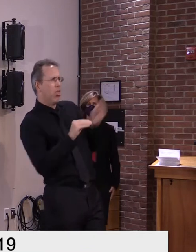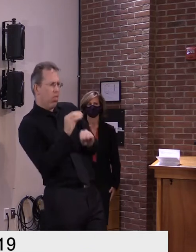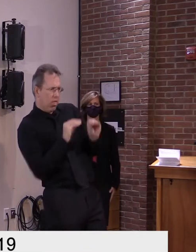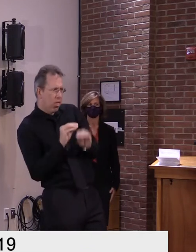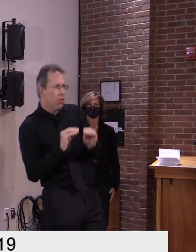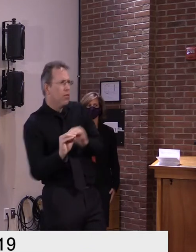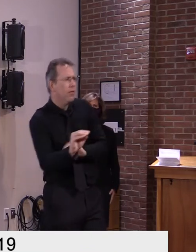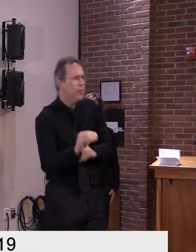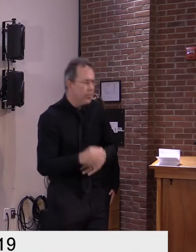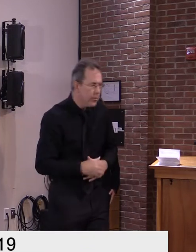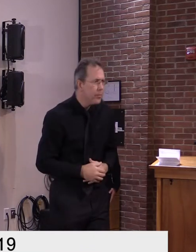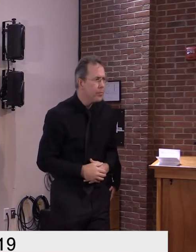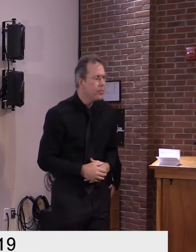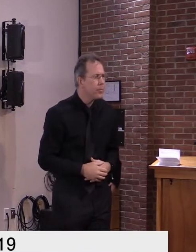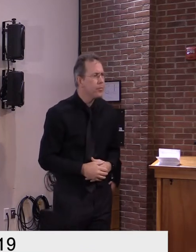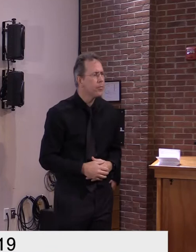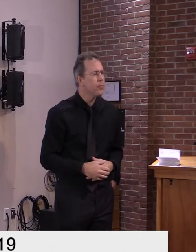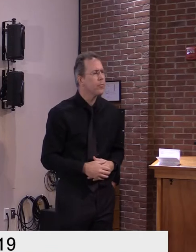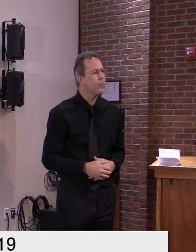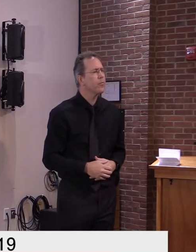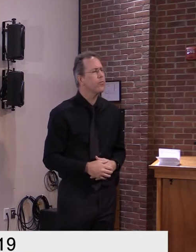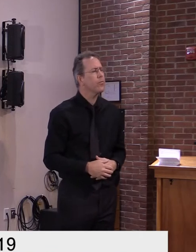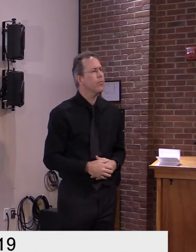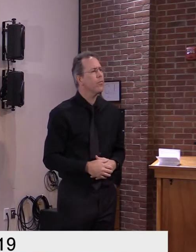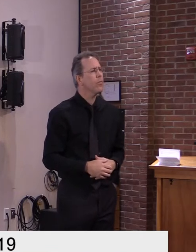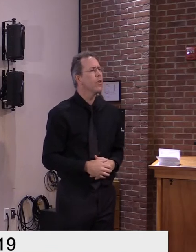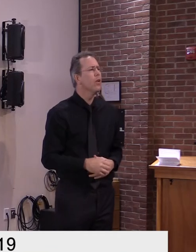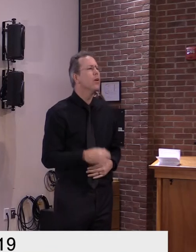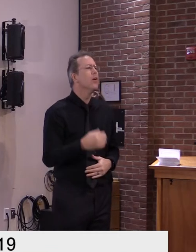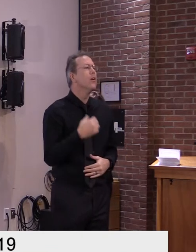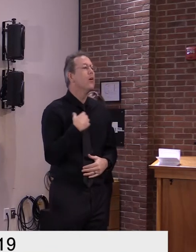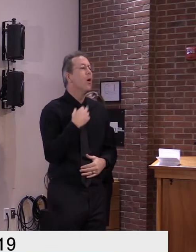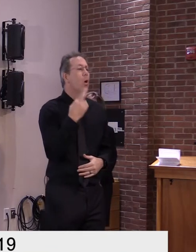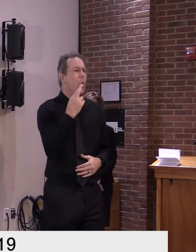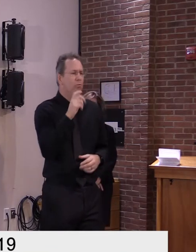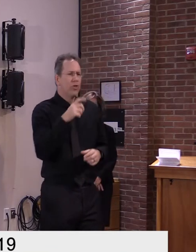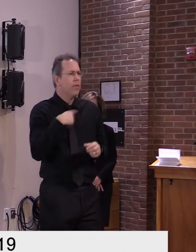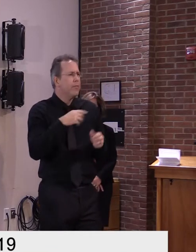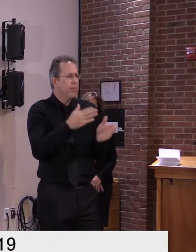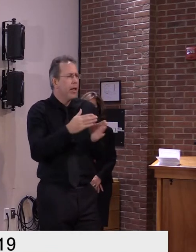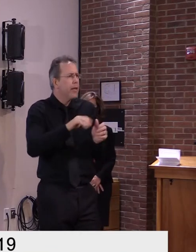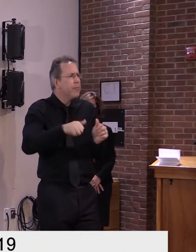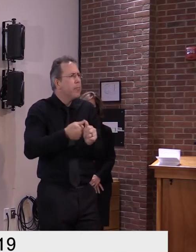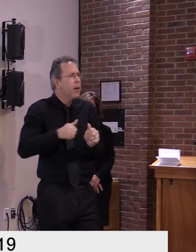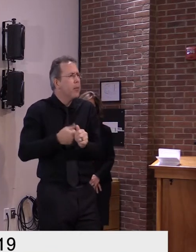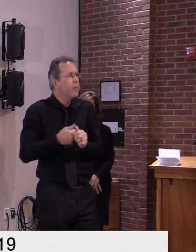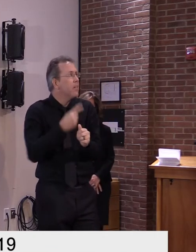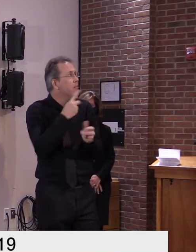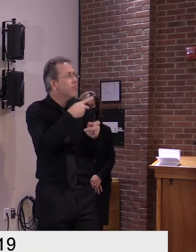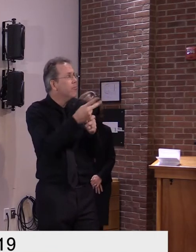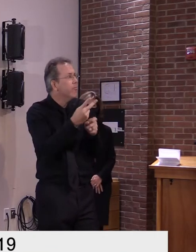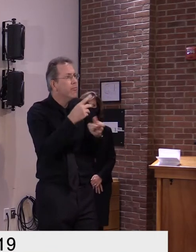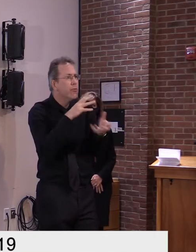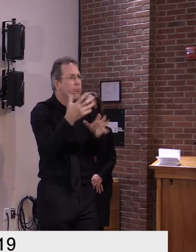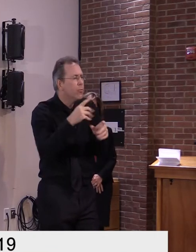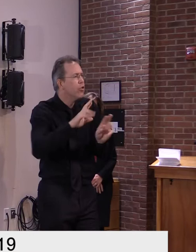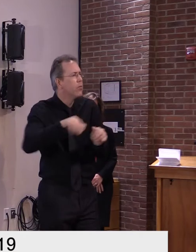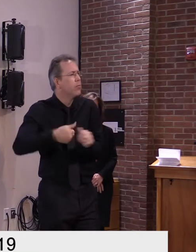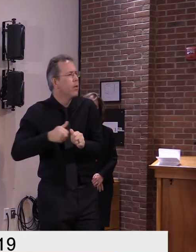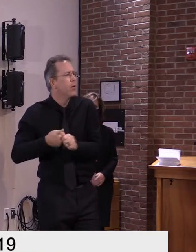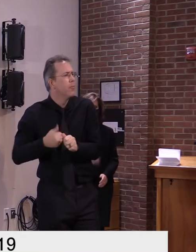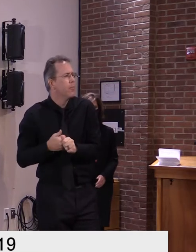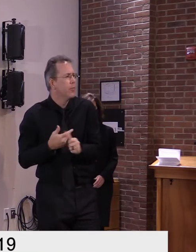I would imagine they would be retroactive, but I don't know that. It could be a new program starting at a certain date. So we'll